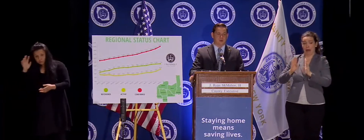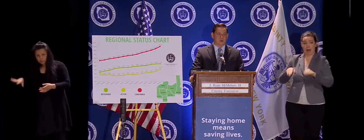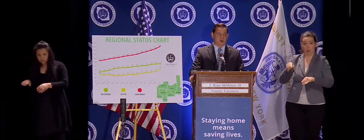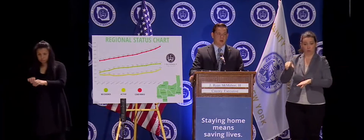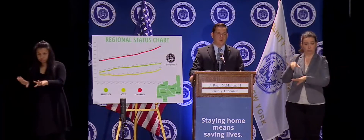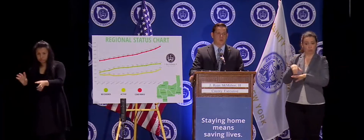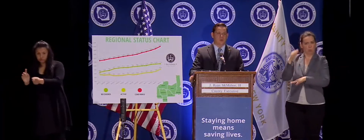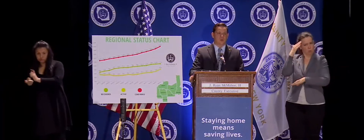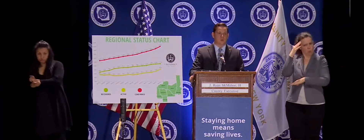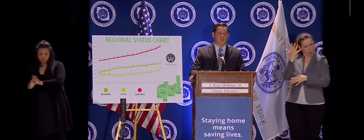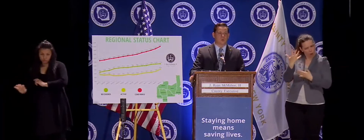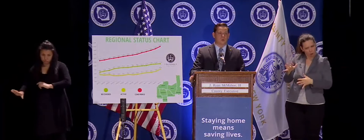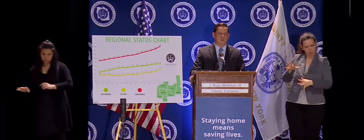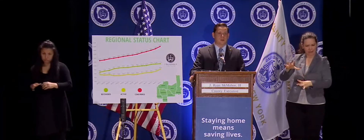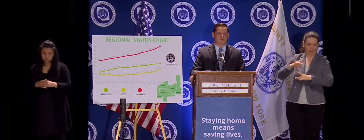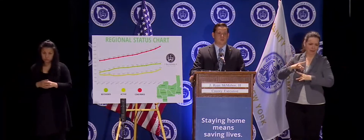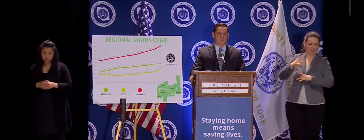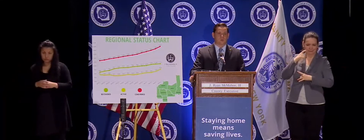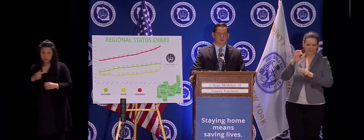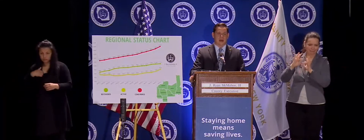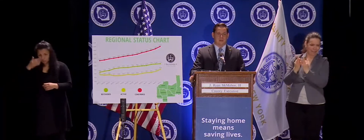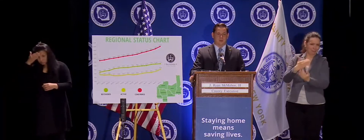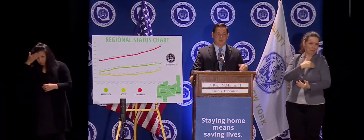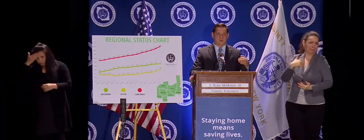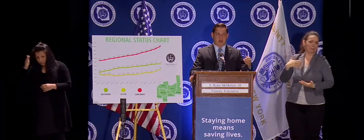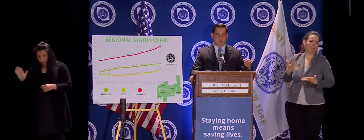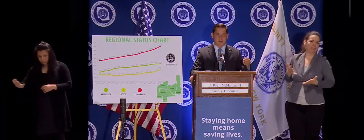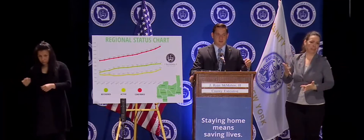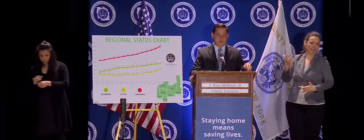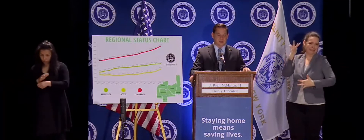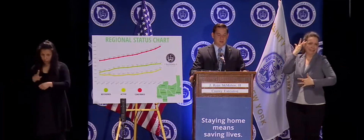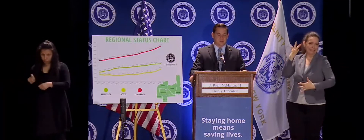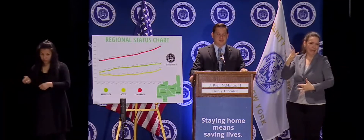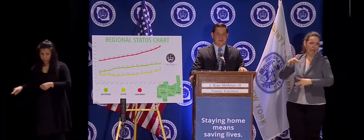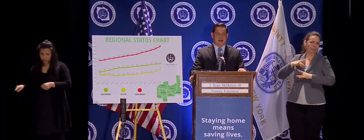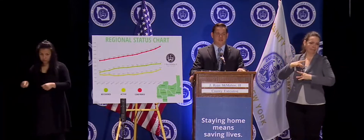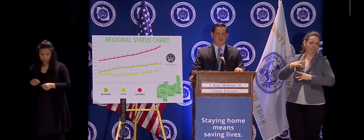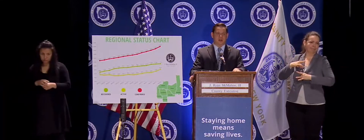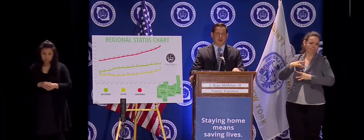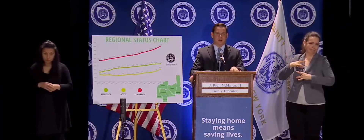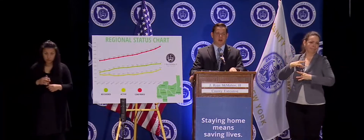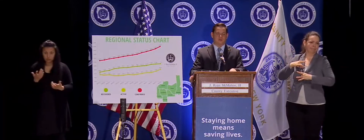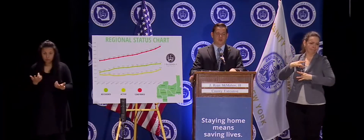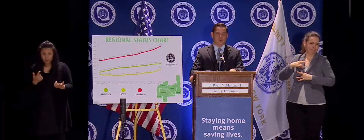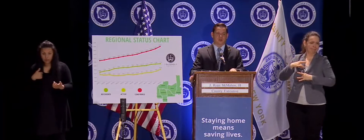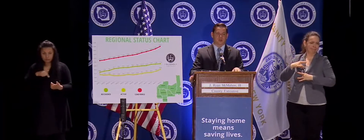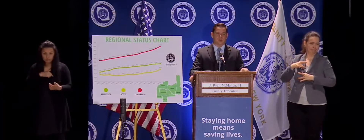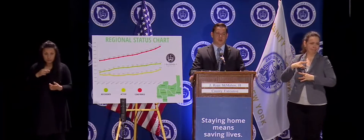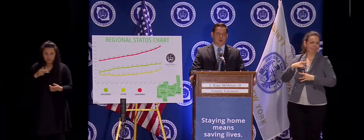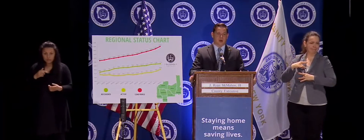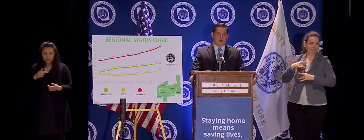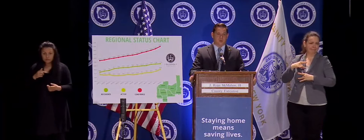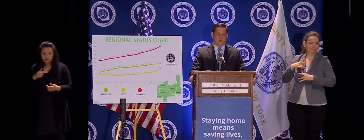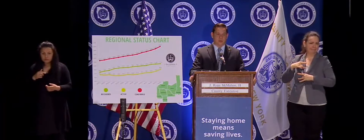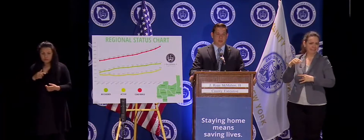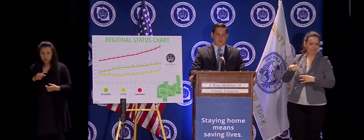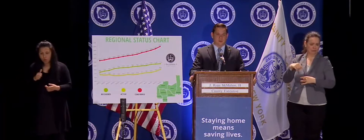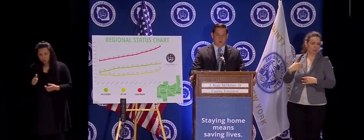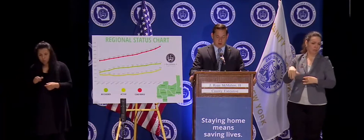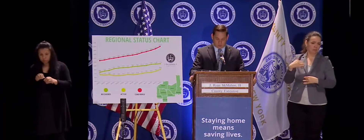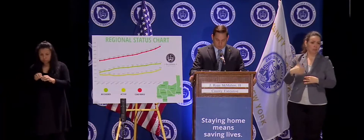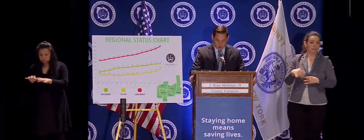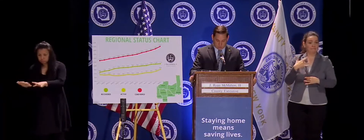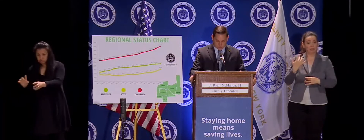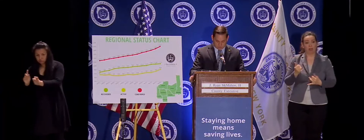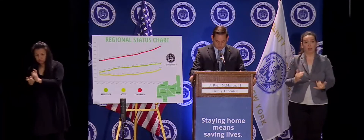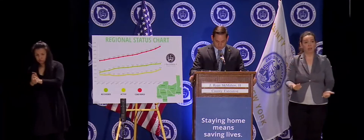positive. We knew that this was going to happen in this process. This does not strain our infrastructure related to